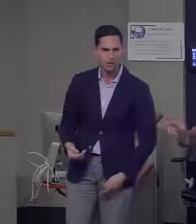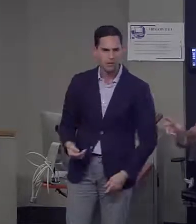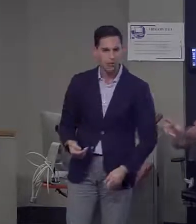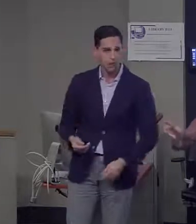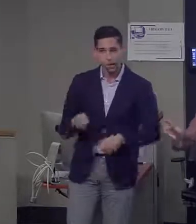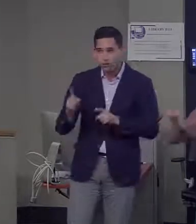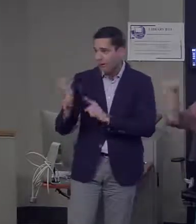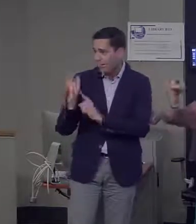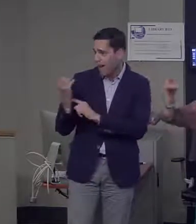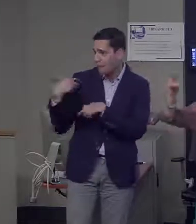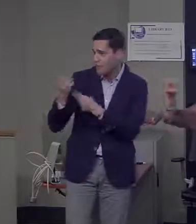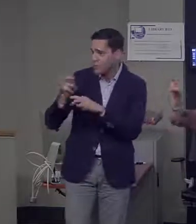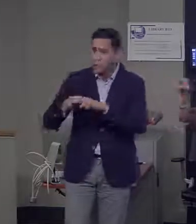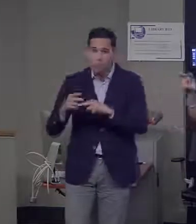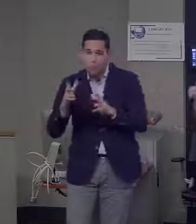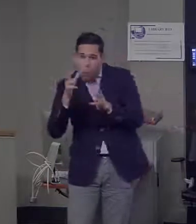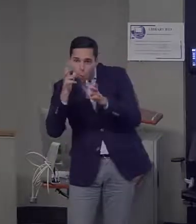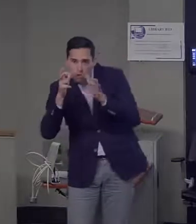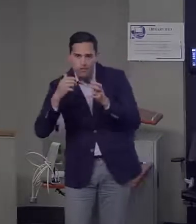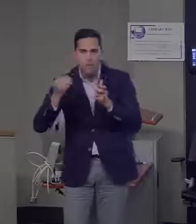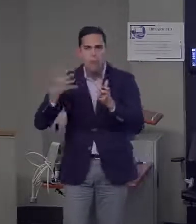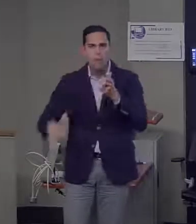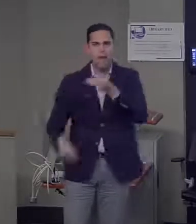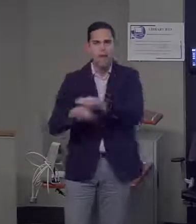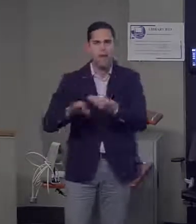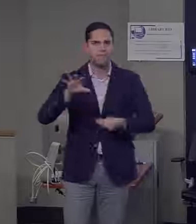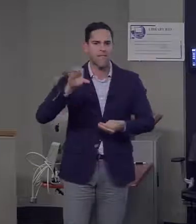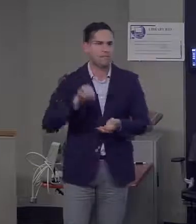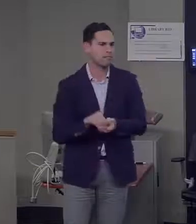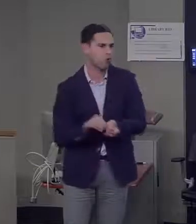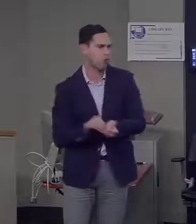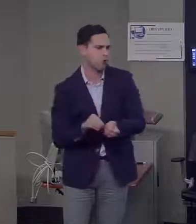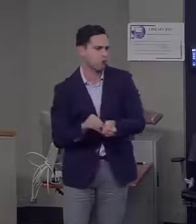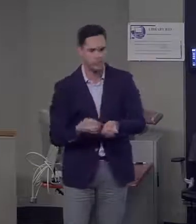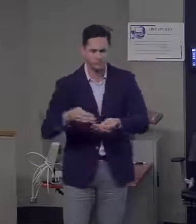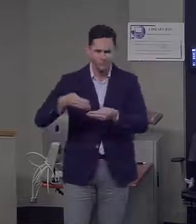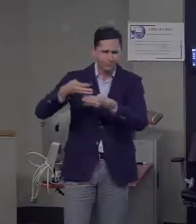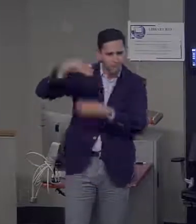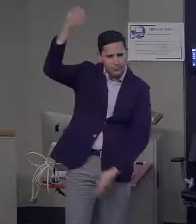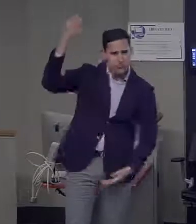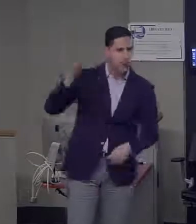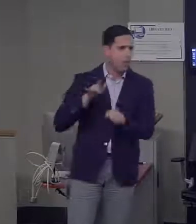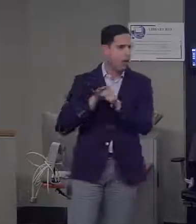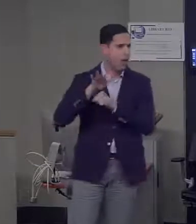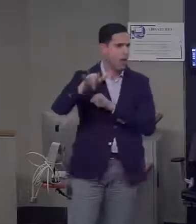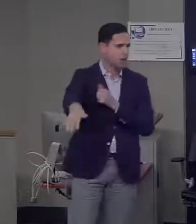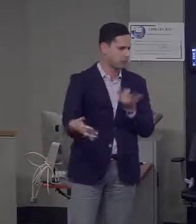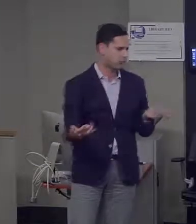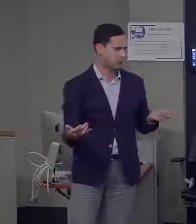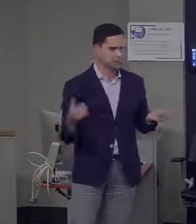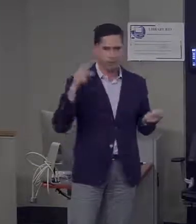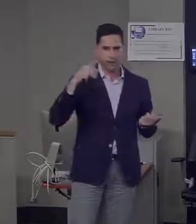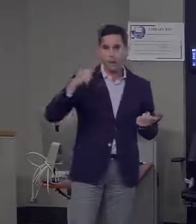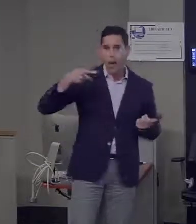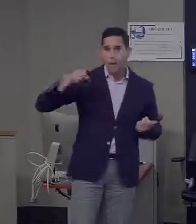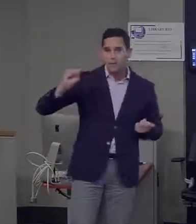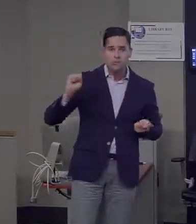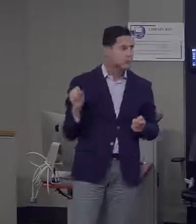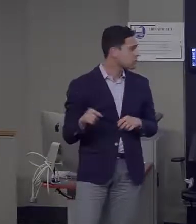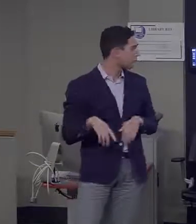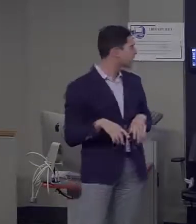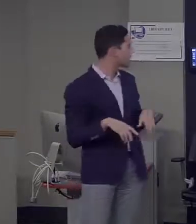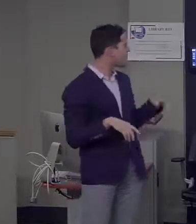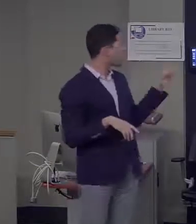more educational apps that have hit the marketplace. And these apps will help